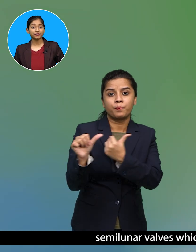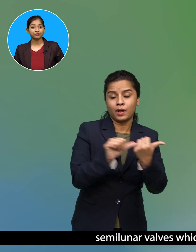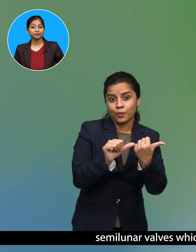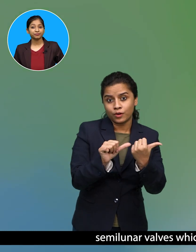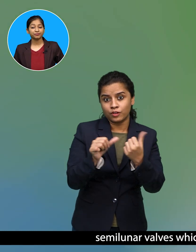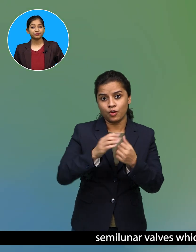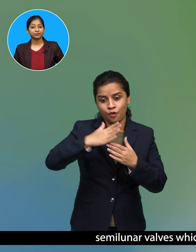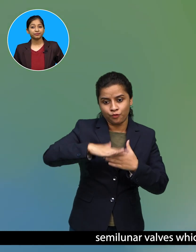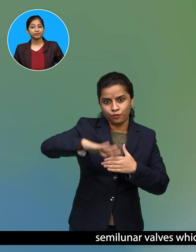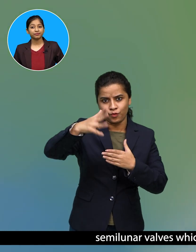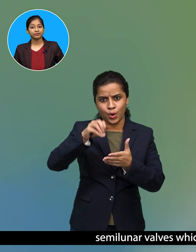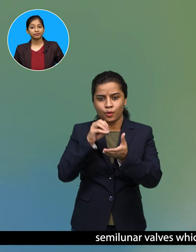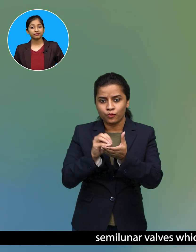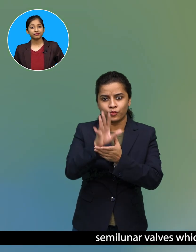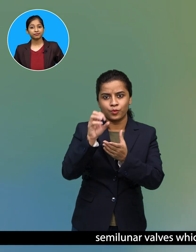blood